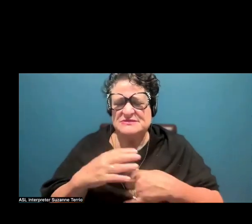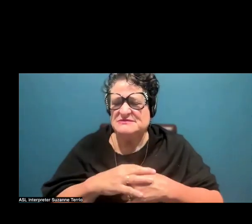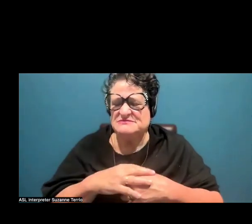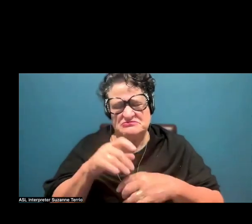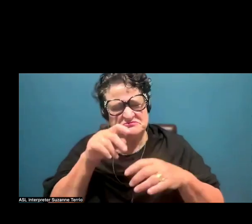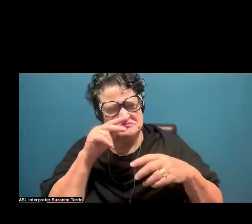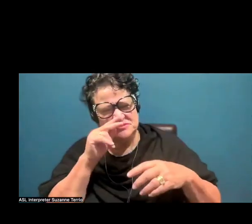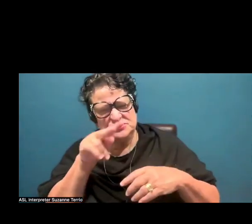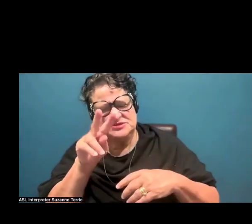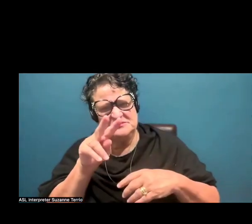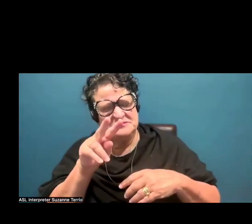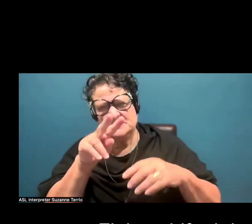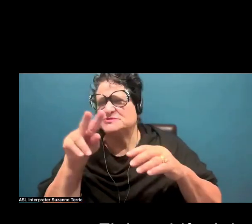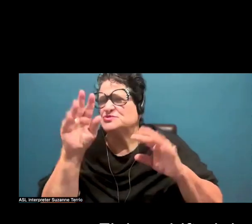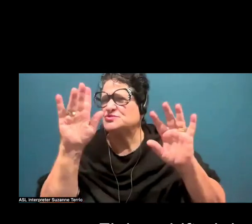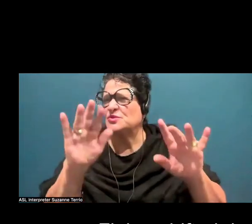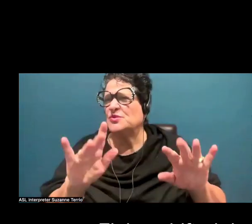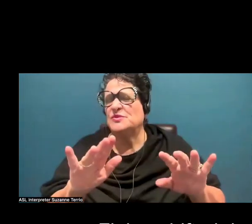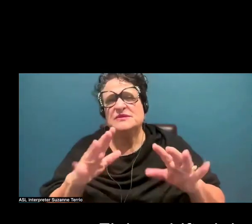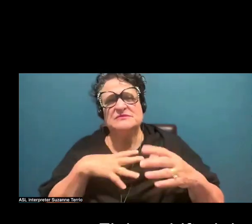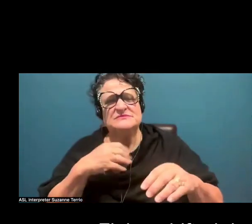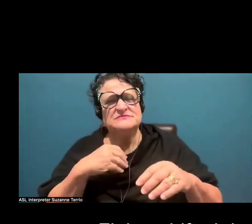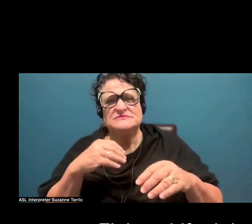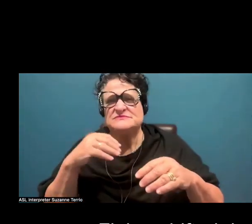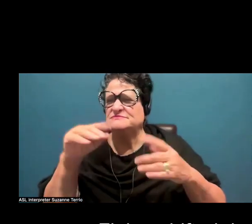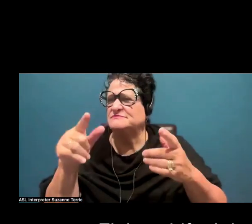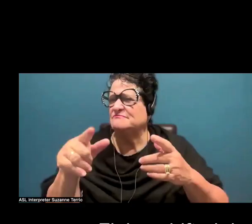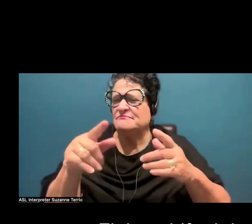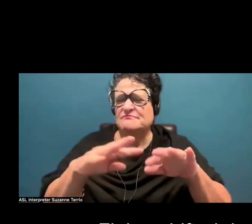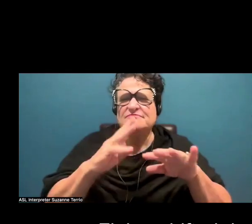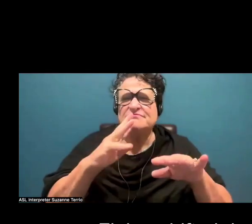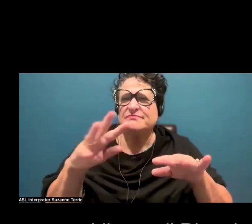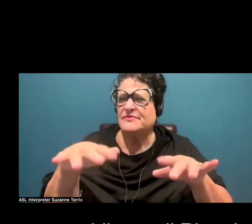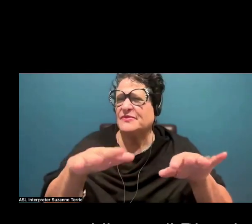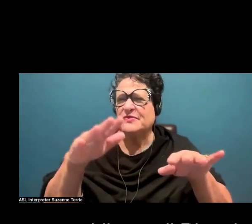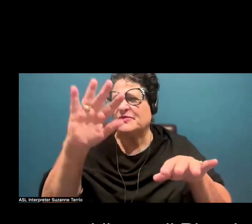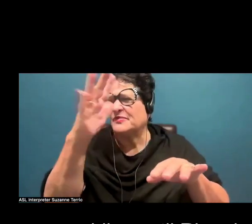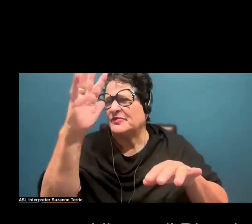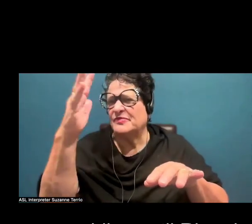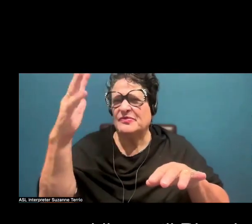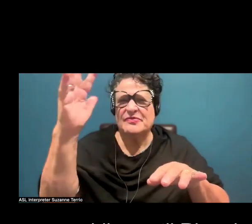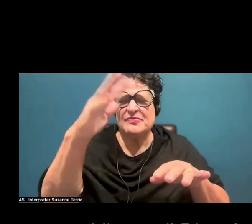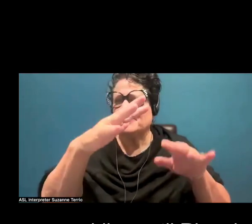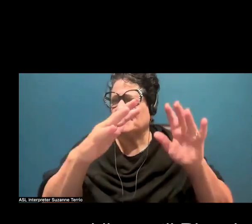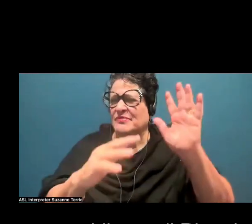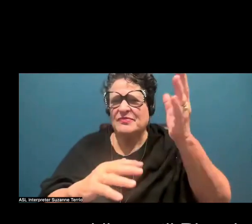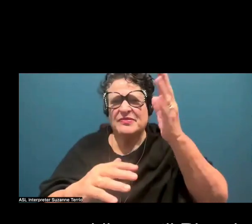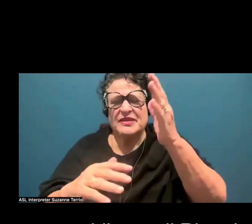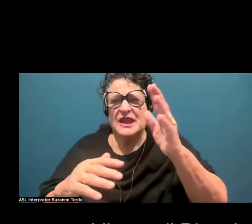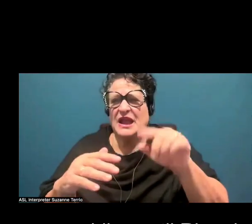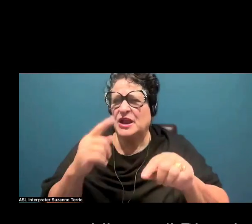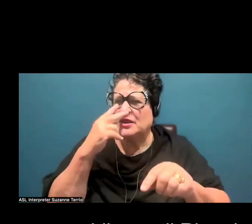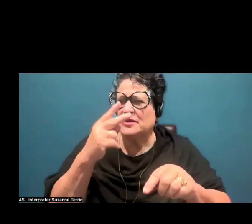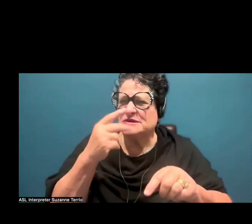up. It was snowing. Flakes drifted down from the trees, falling in what seemed like random eddies until Rhea looked closer and